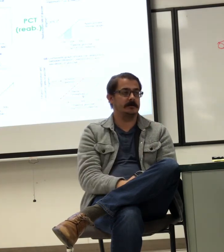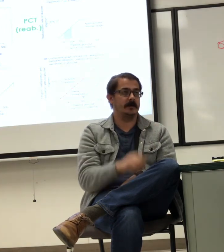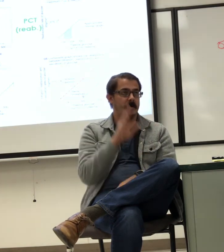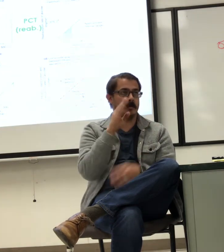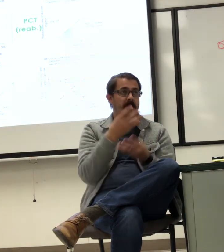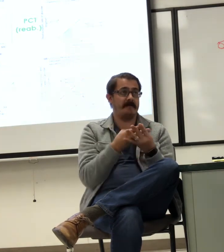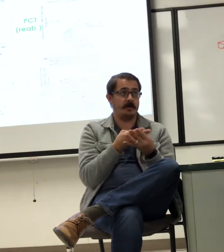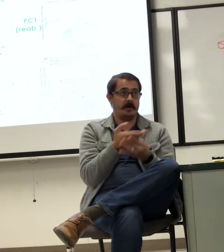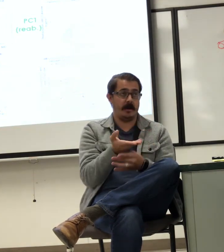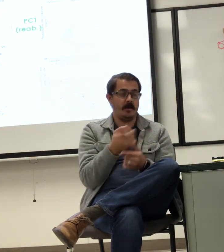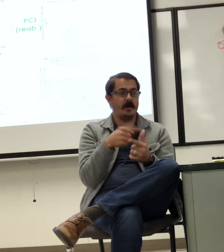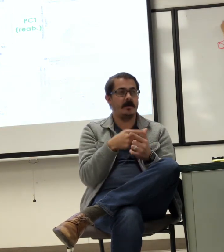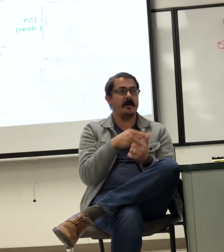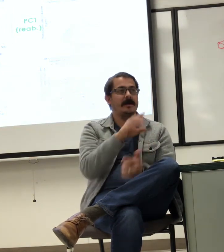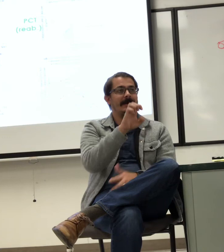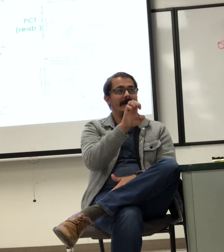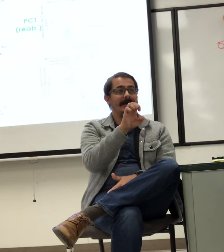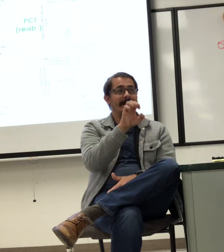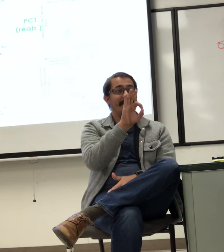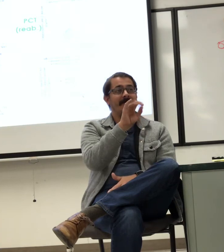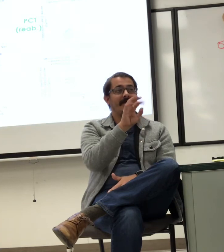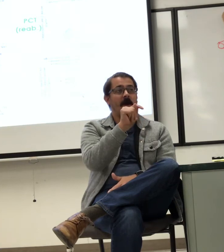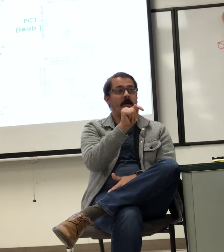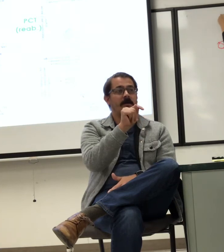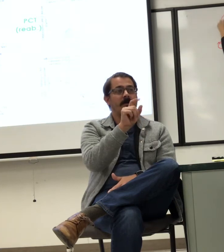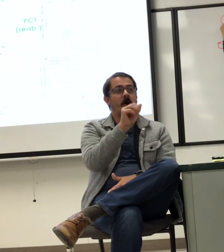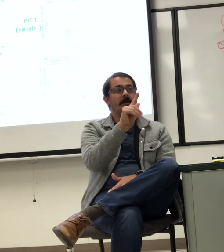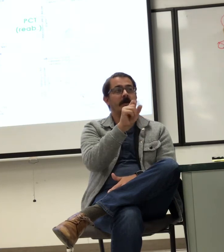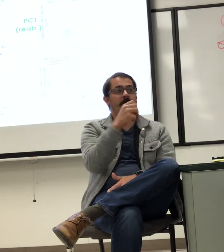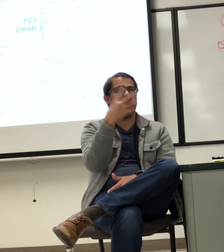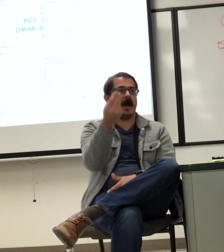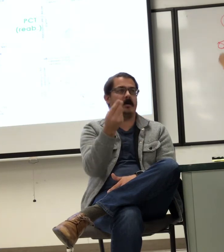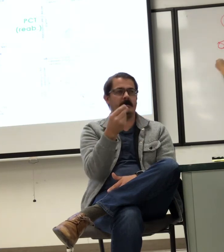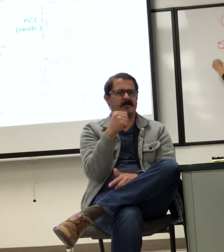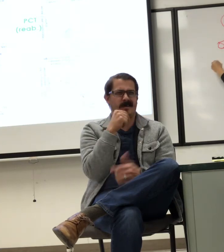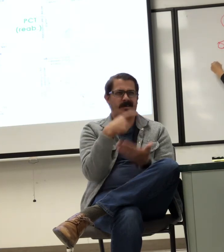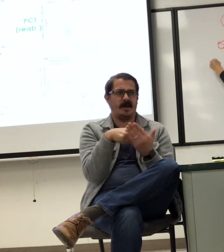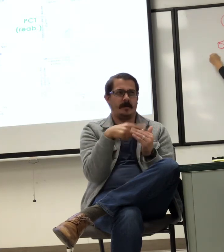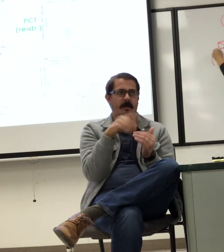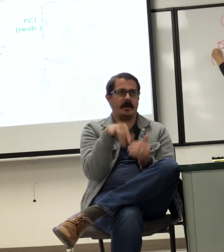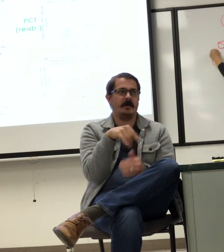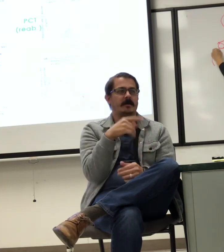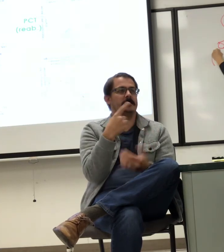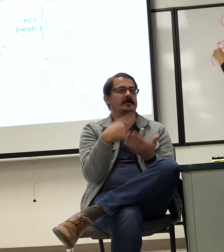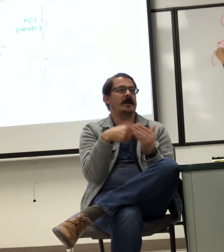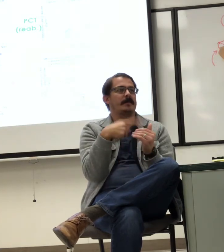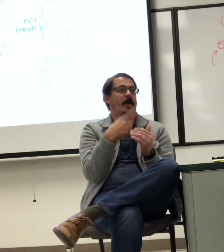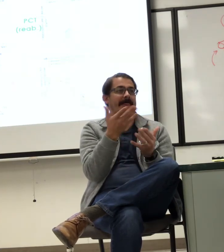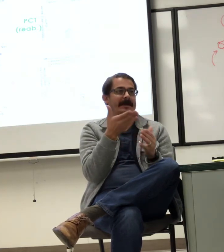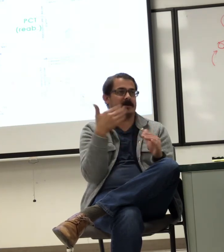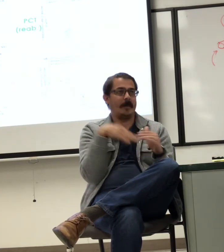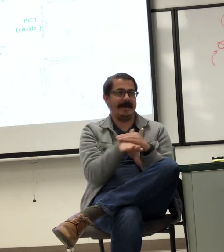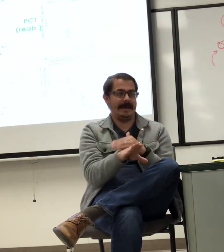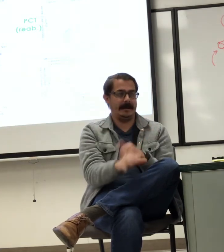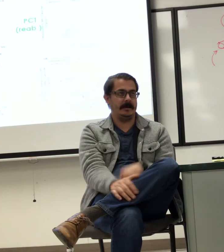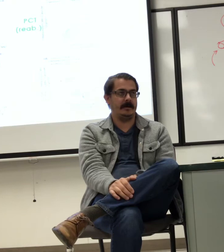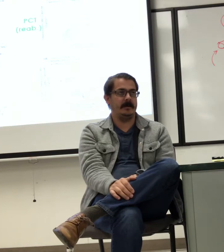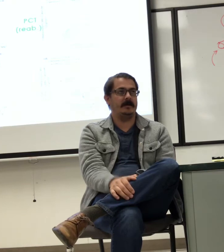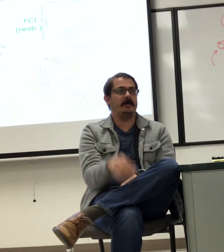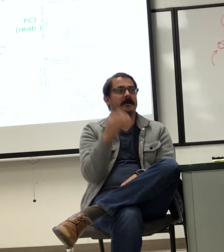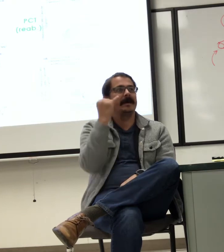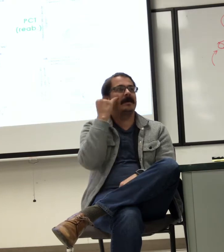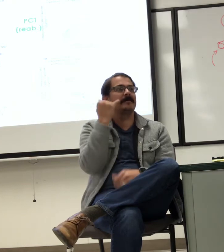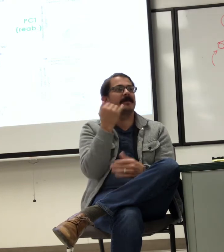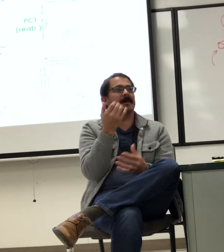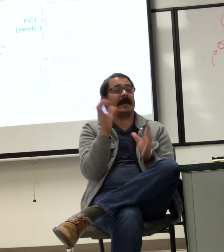Then you have efferent arterial coming out. But we're not going to talk about that. We're just going to talk about things coming in. And let's say the substance we're going